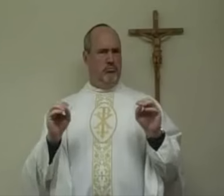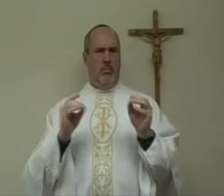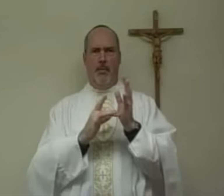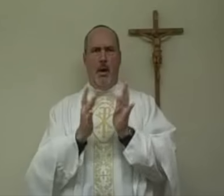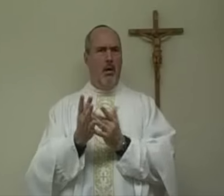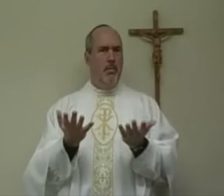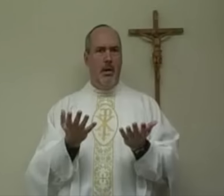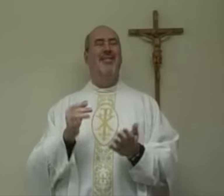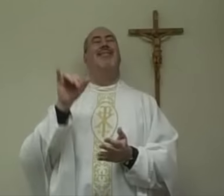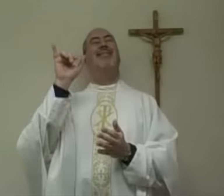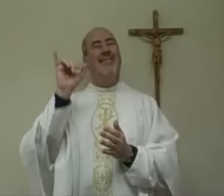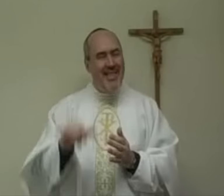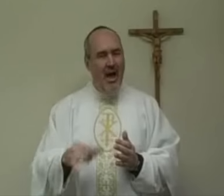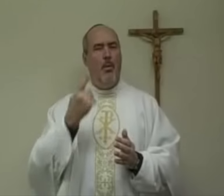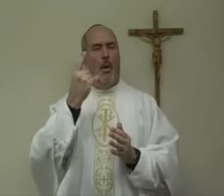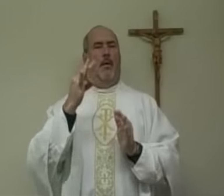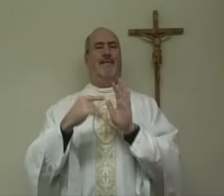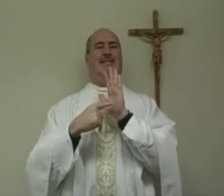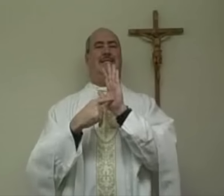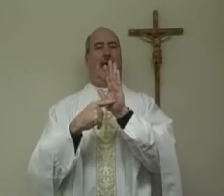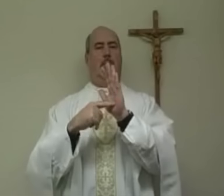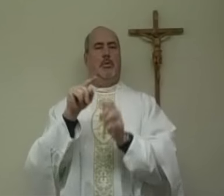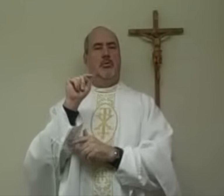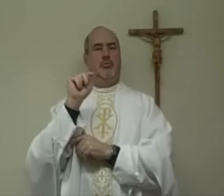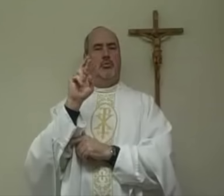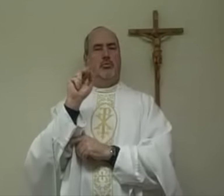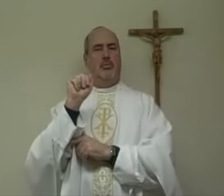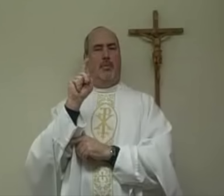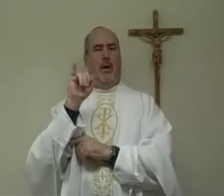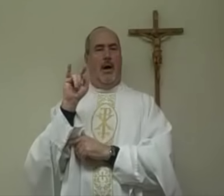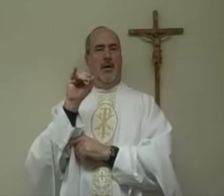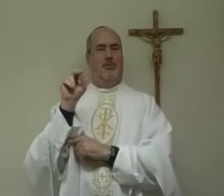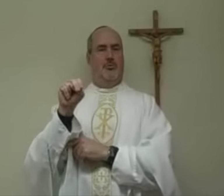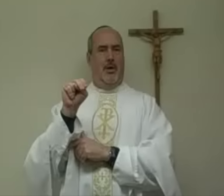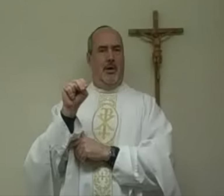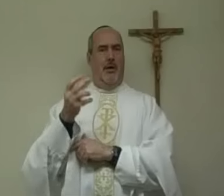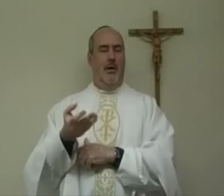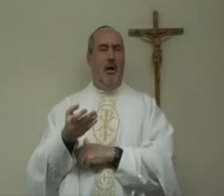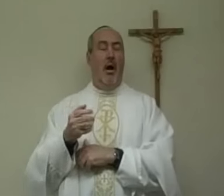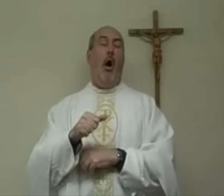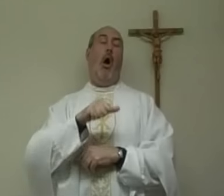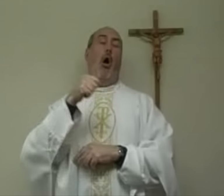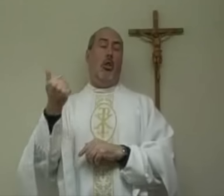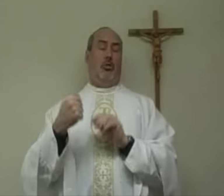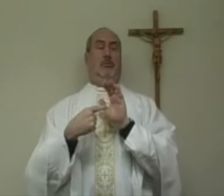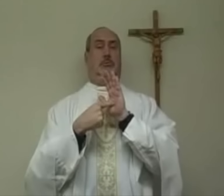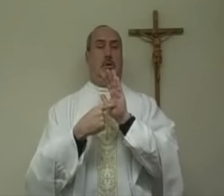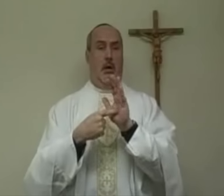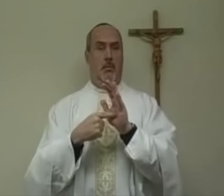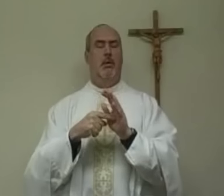rest, but nowhere does it mention going to church on Sundays. However, that's an example of one of our